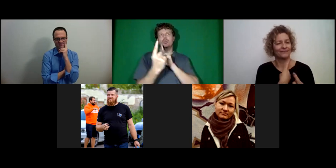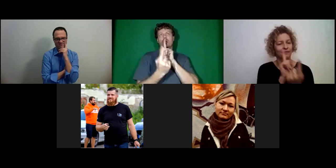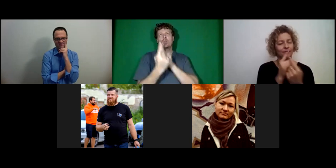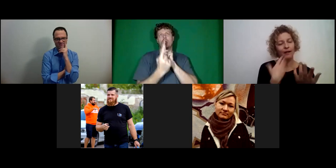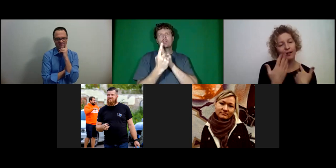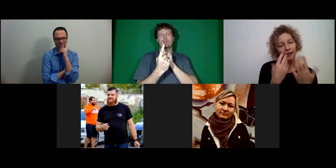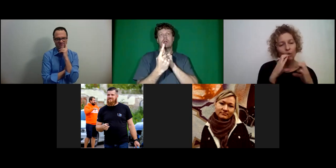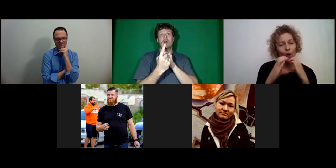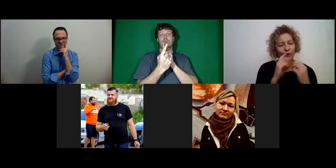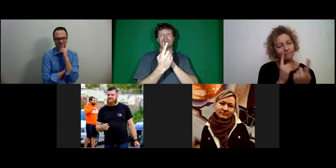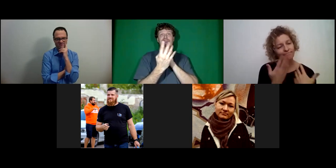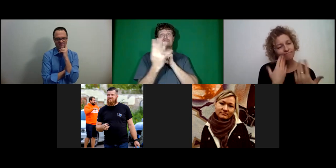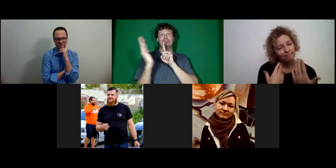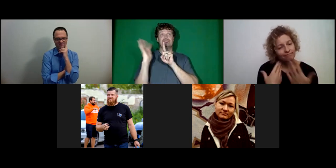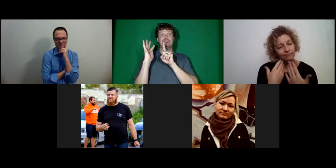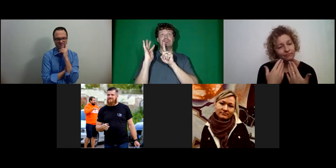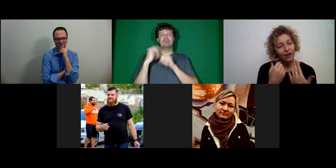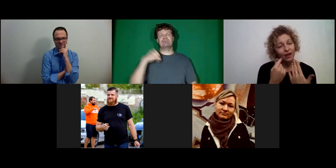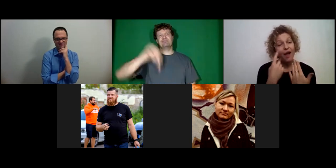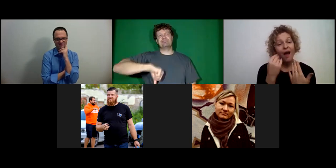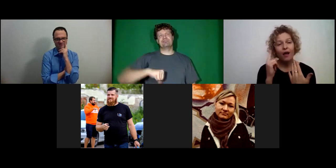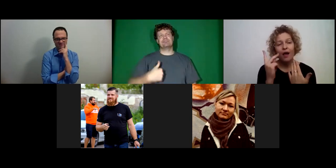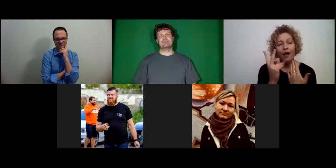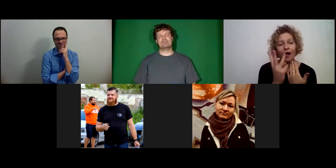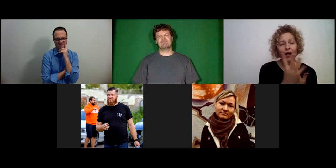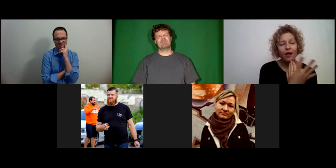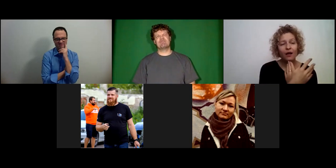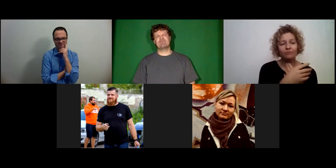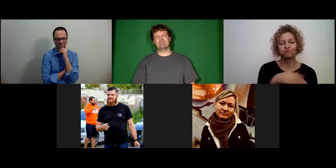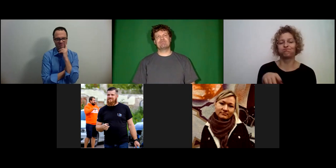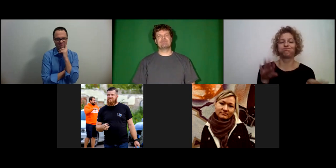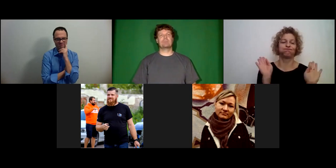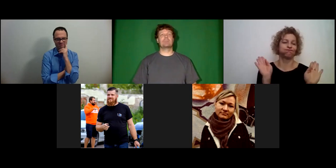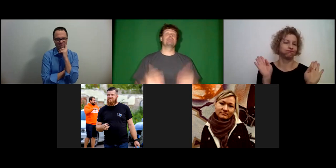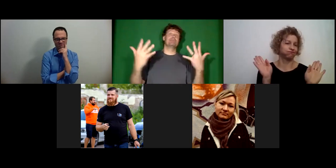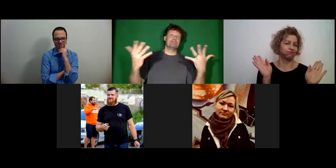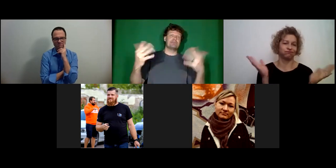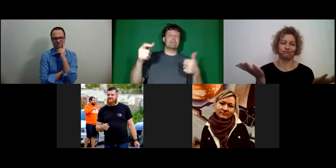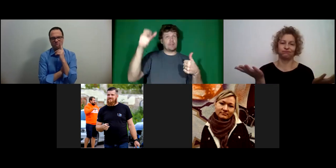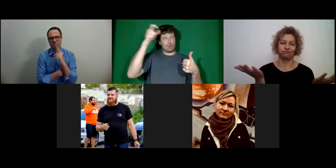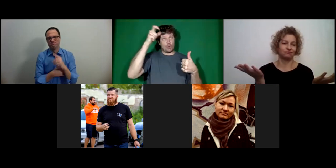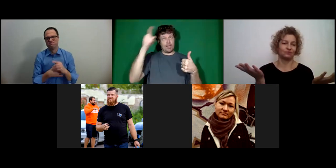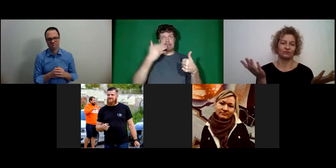best when I can communicate one-on-one. When there's many hearing people, then I'm out of the loop.